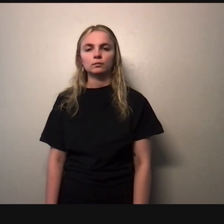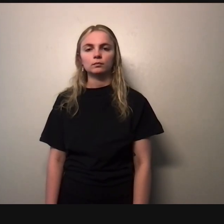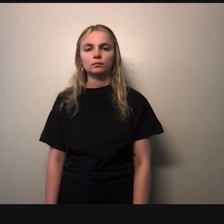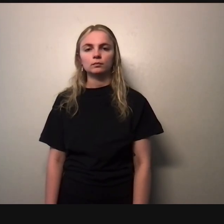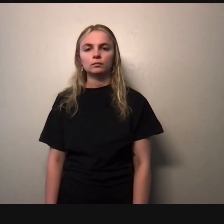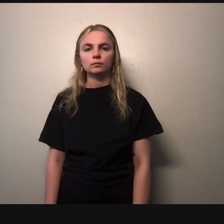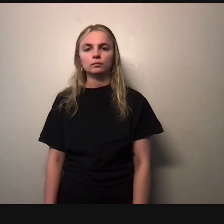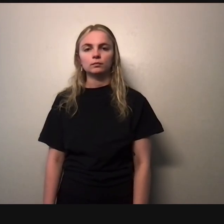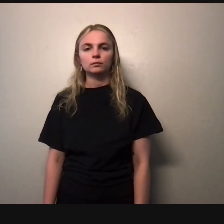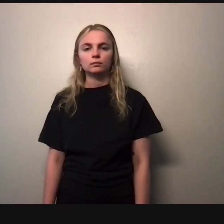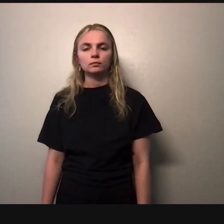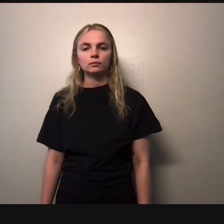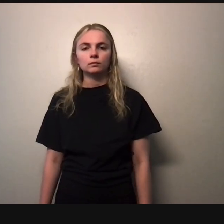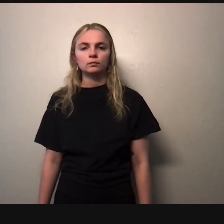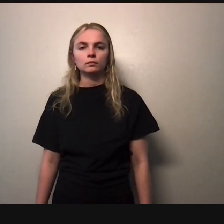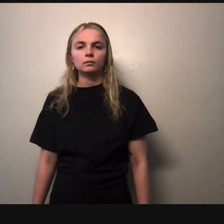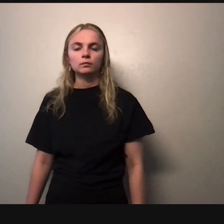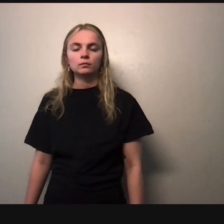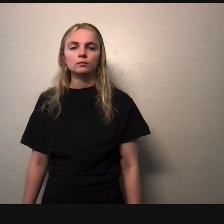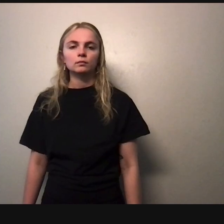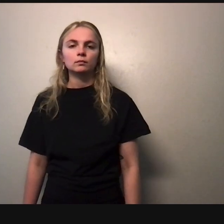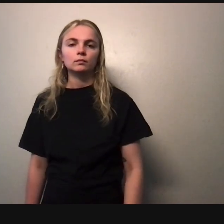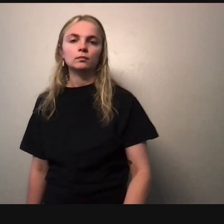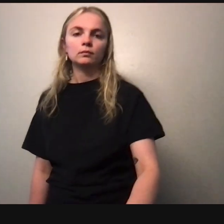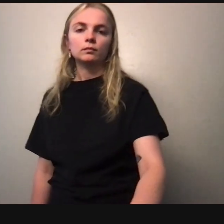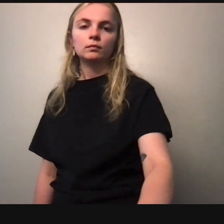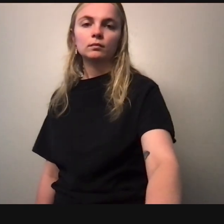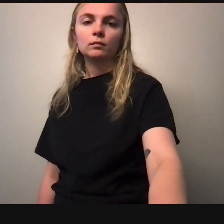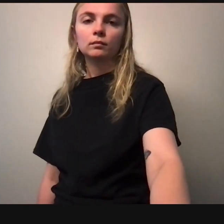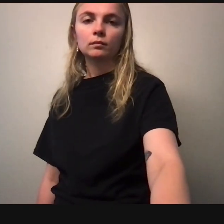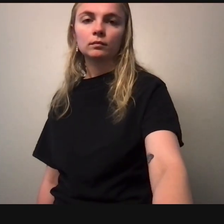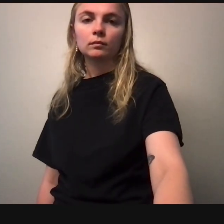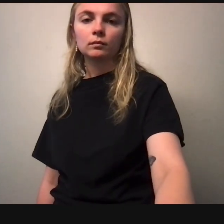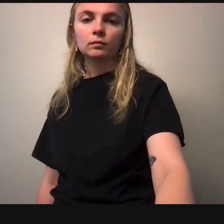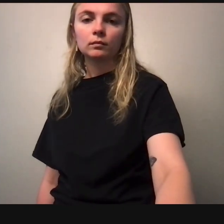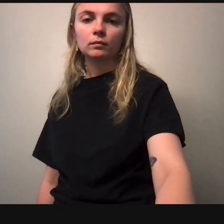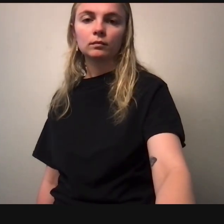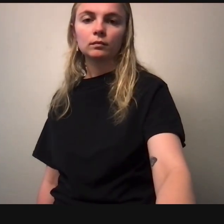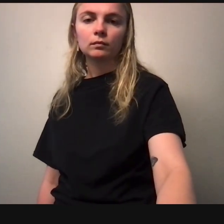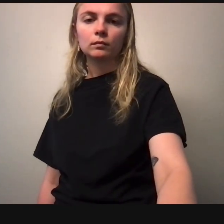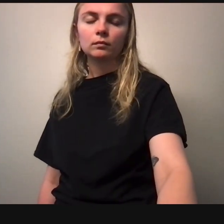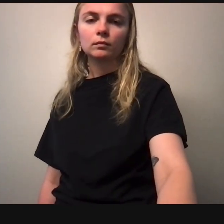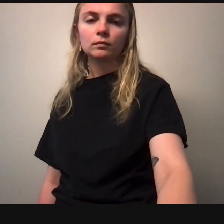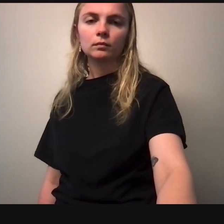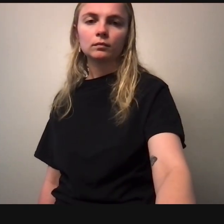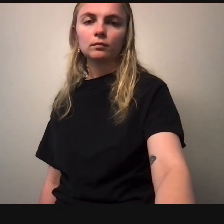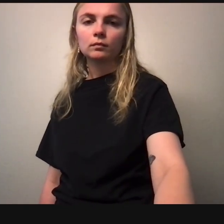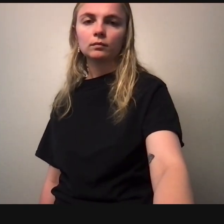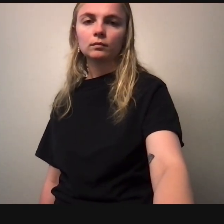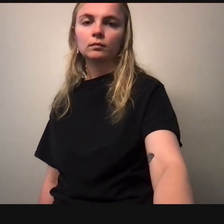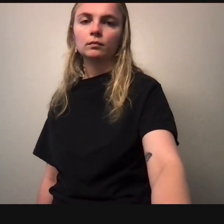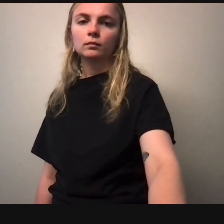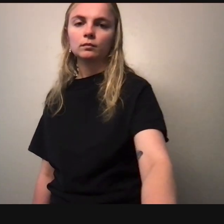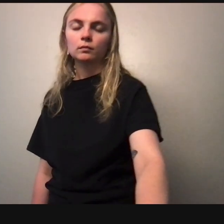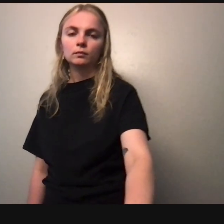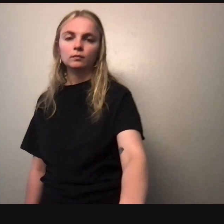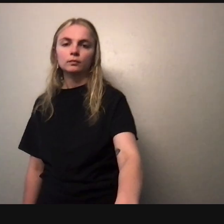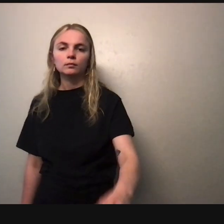amputation, and I already had seen doctors and nurses and prosthetics, people who are going to actually help me going through this process of my life.